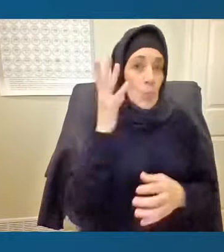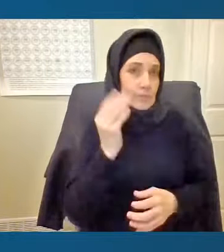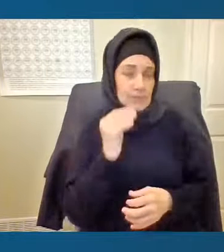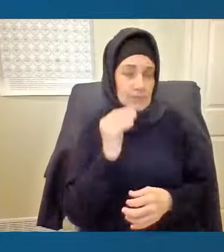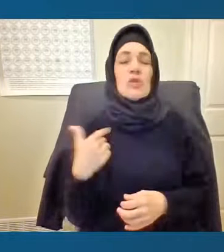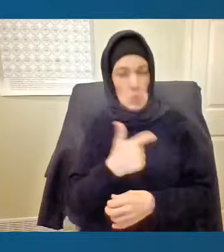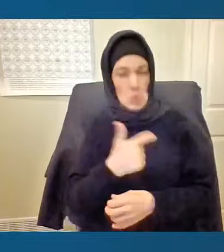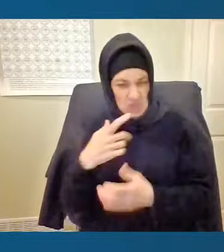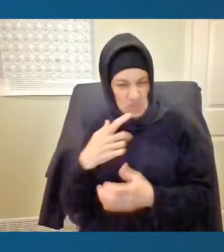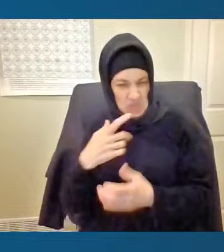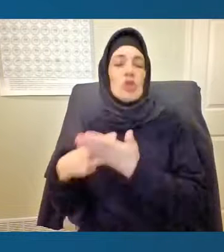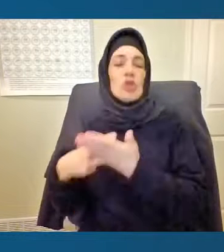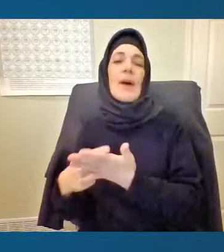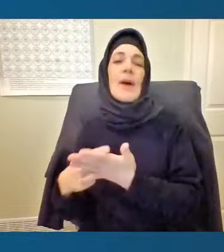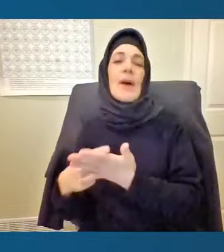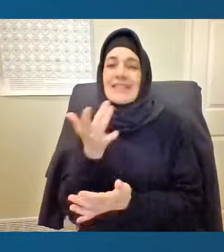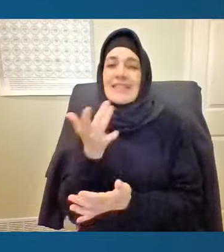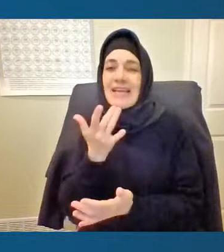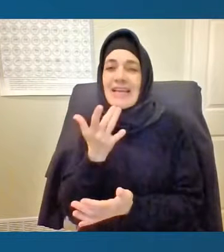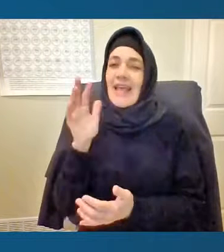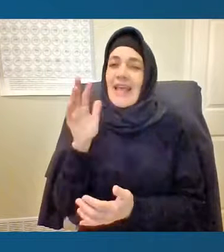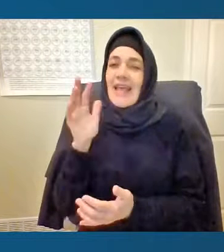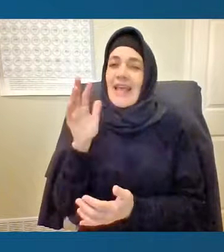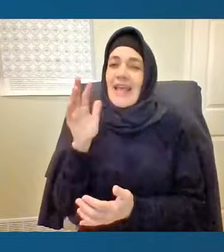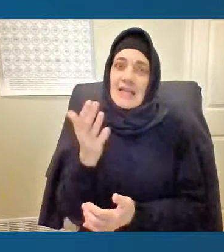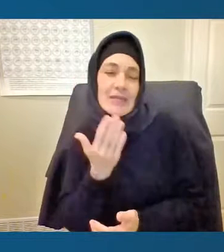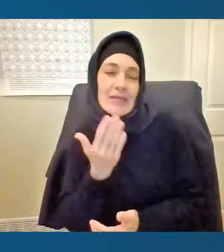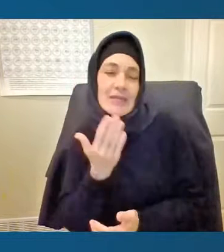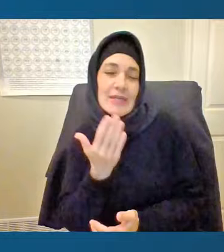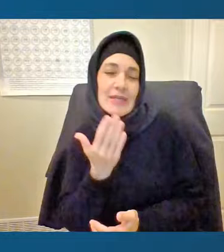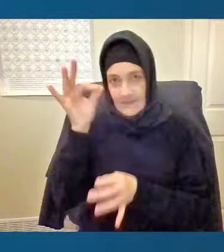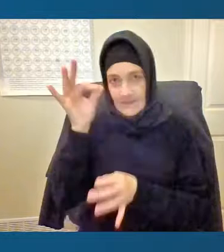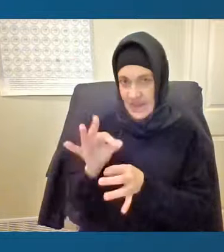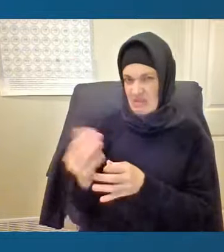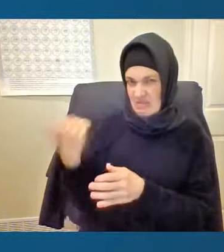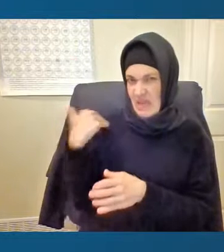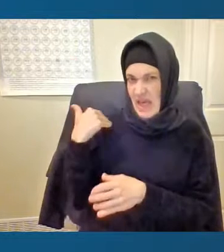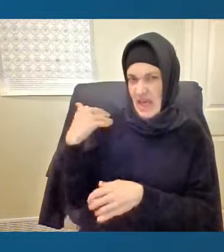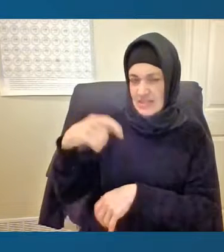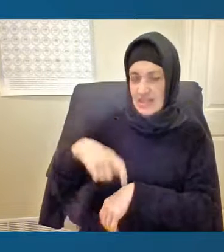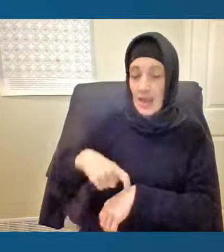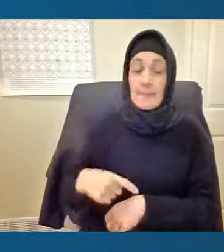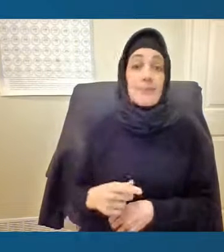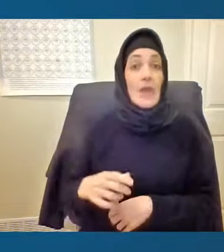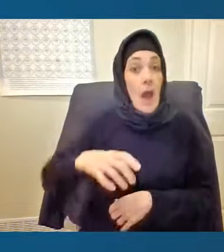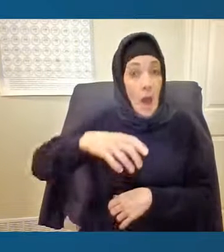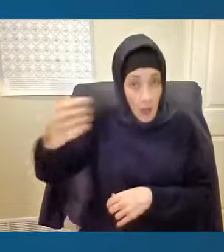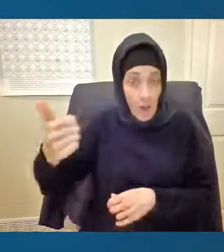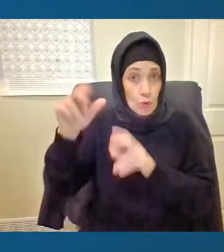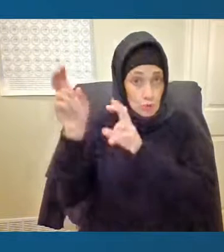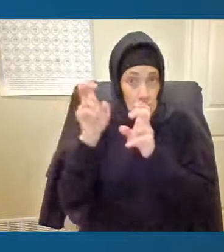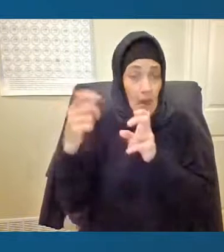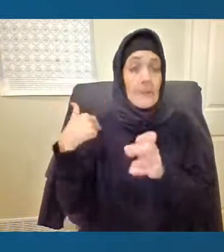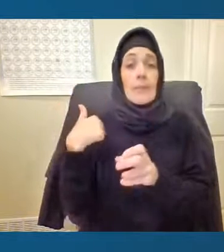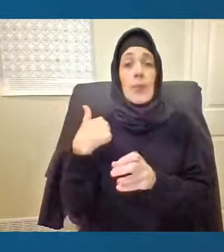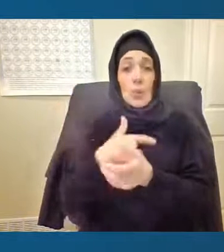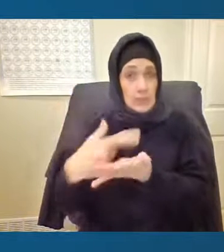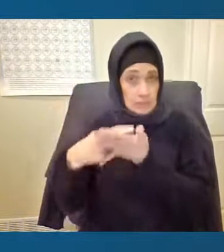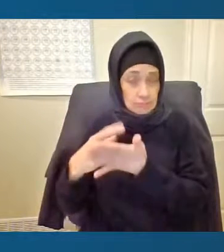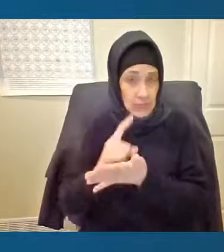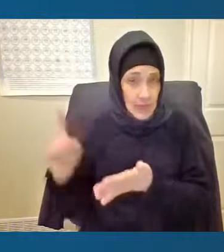also, bismillah, just covering a few things. The other thing we talked about last week is good company. We talked about the